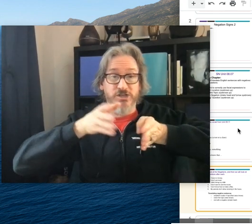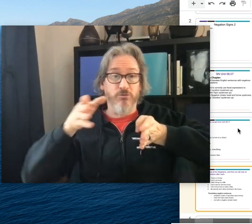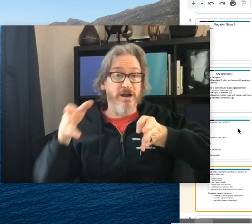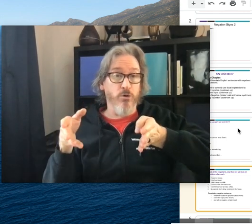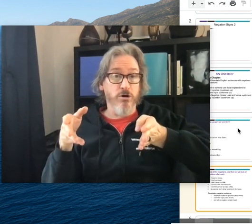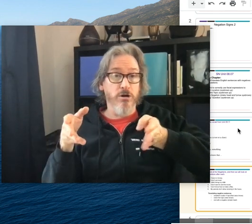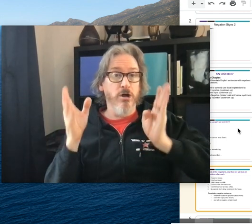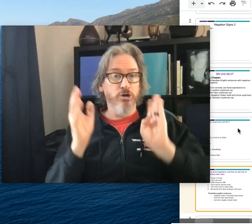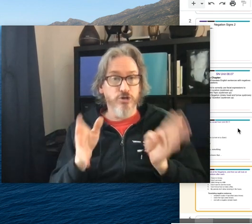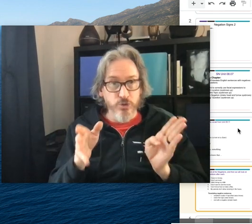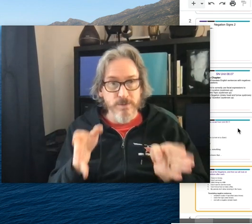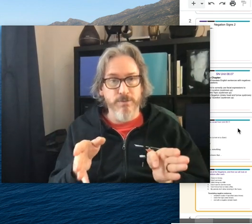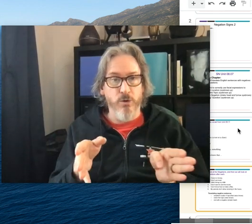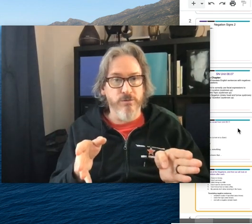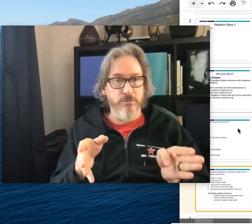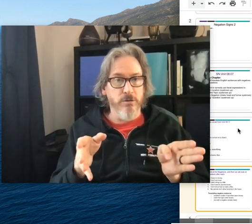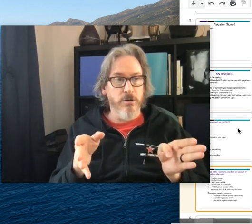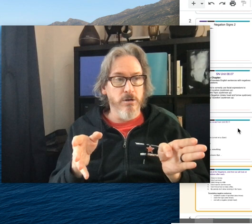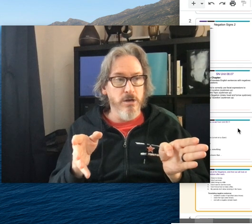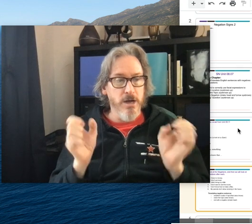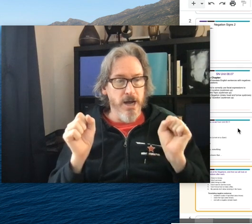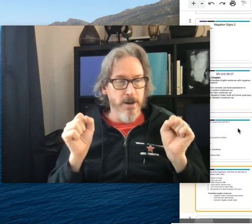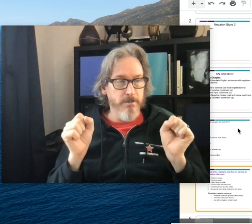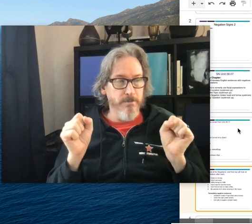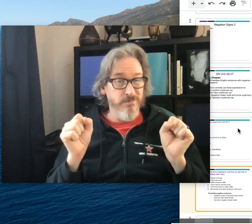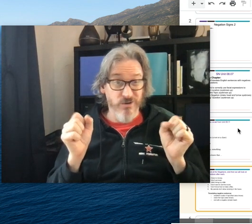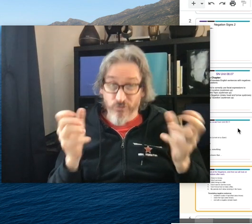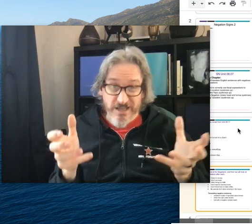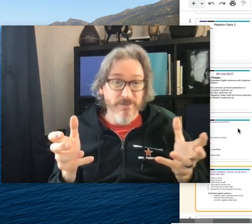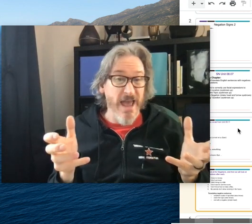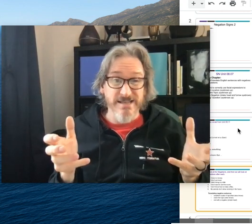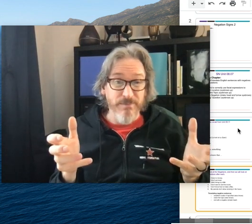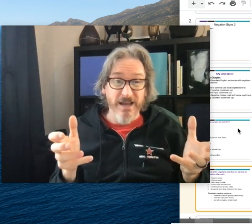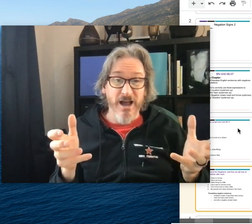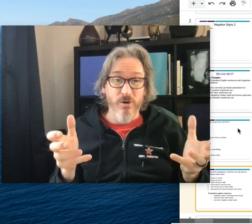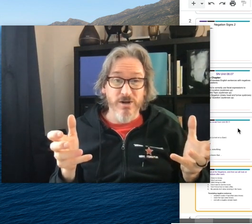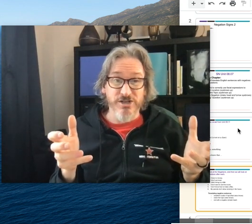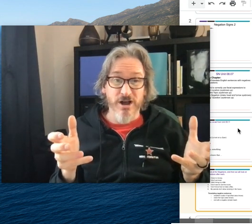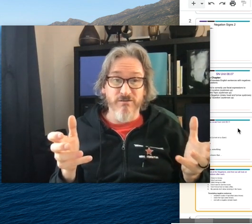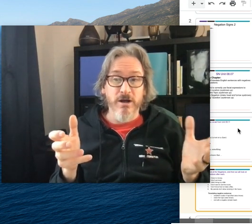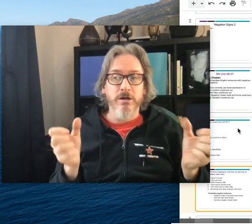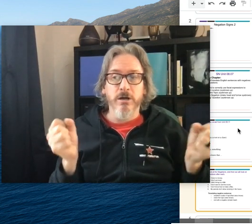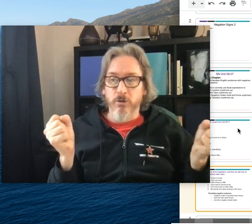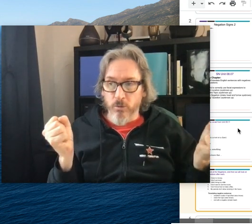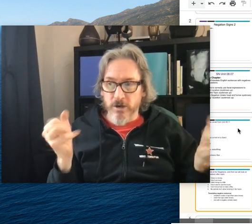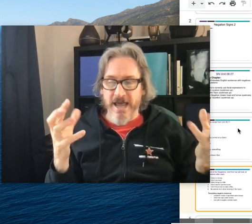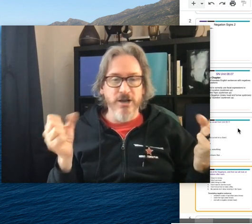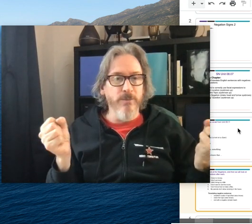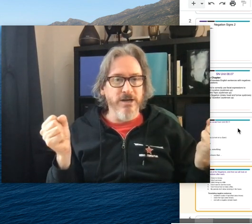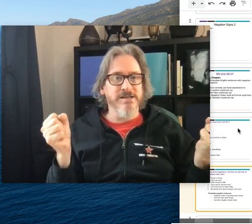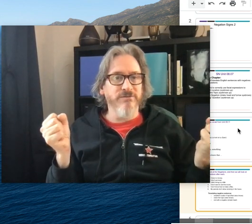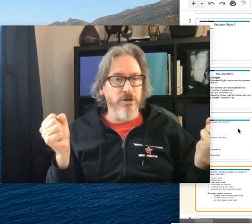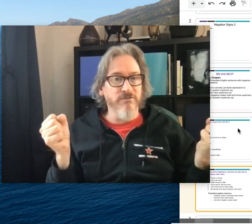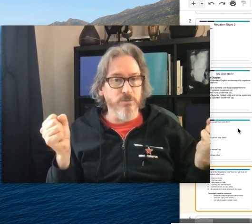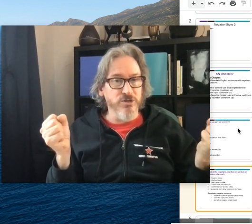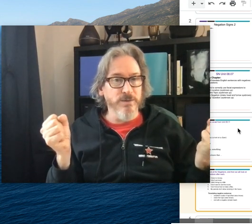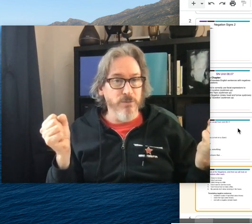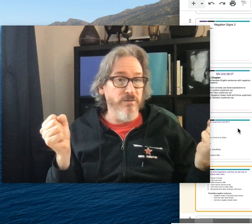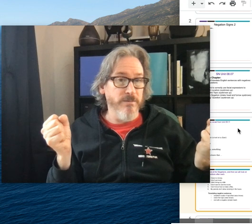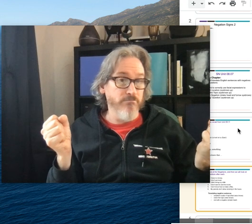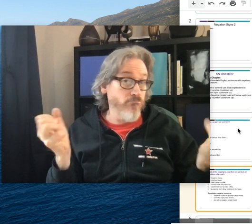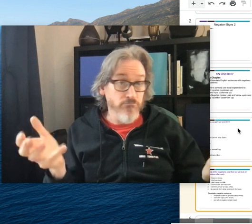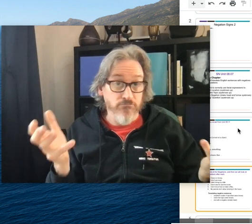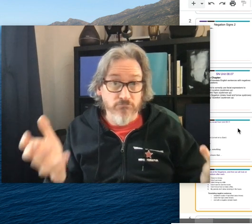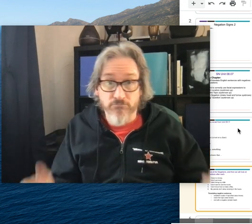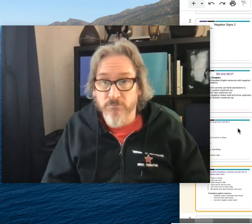sign, what's the right order, do them both. It really ends up being a question of, can you make yourself feel comfortable doing